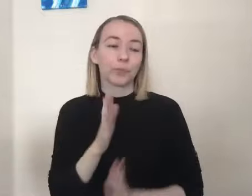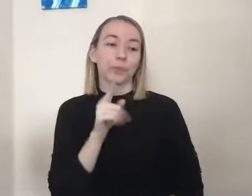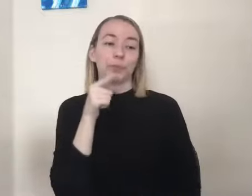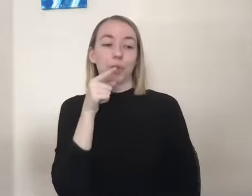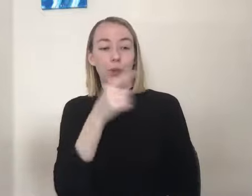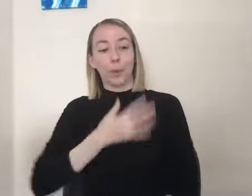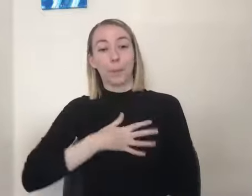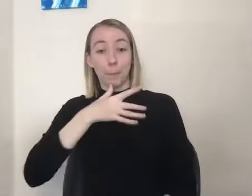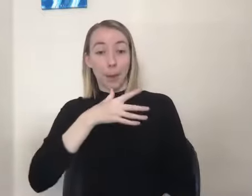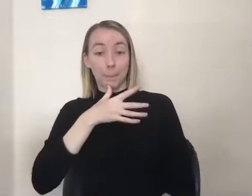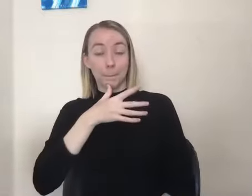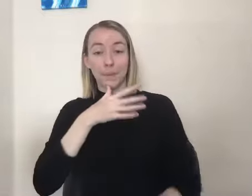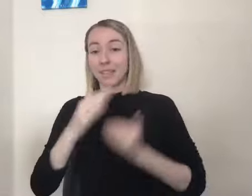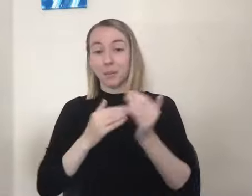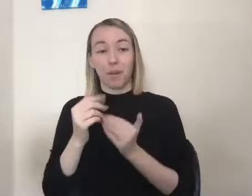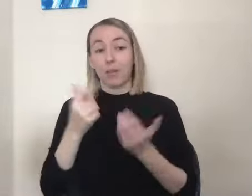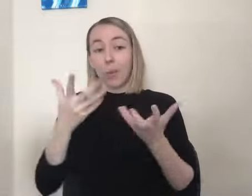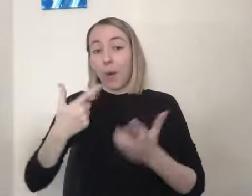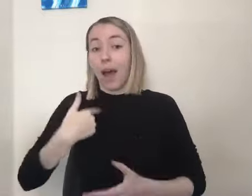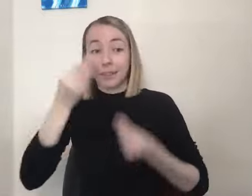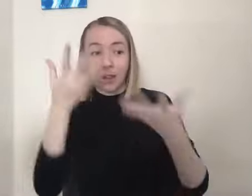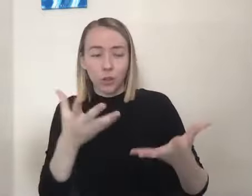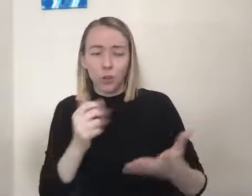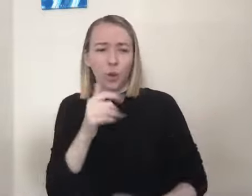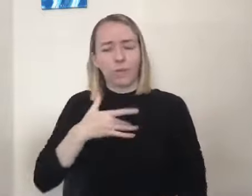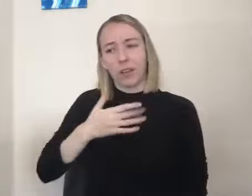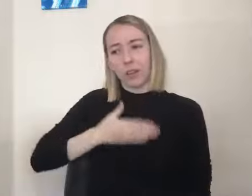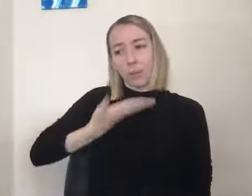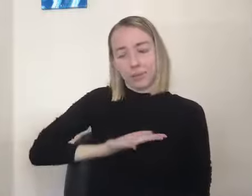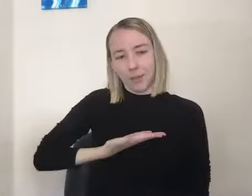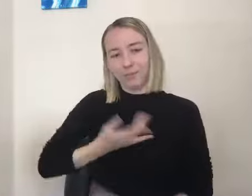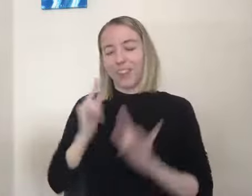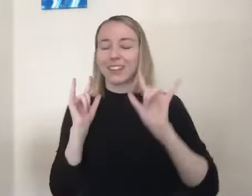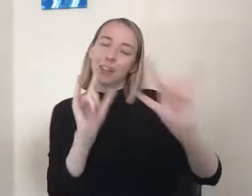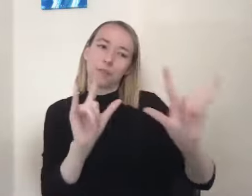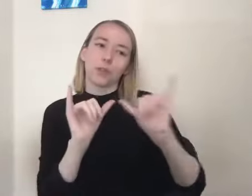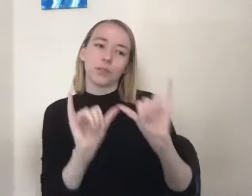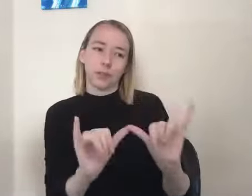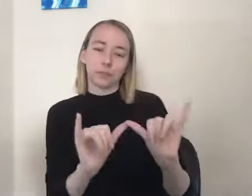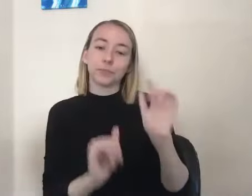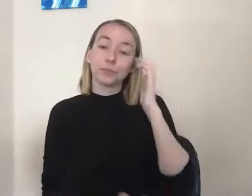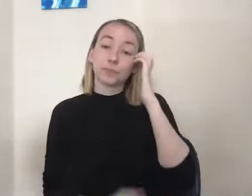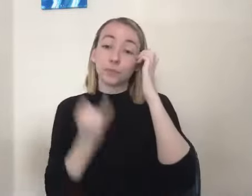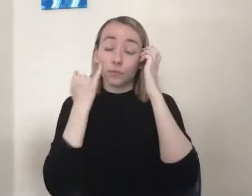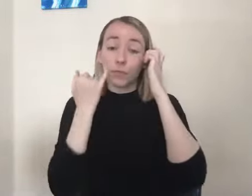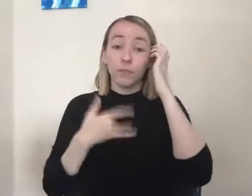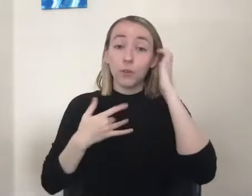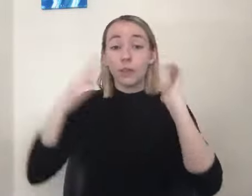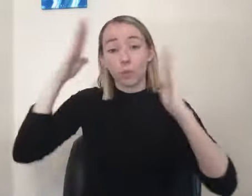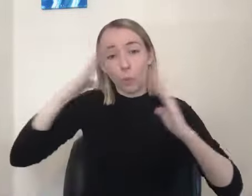say, because I'll say them again another day. The bottom line is, you're my mum, and no matter what I